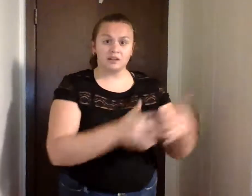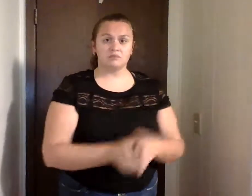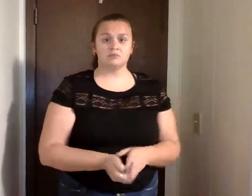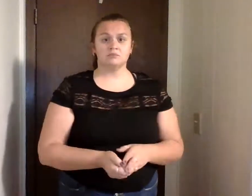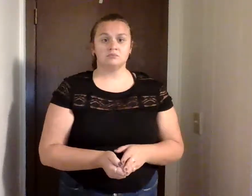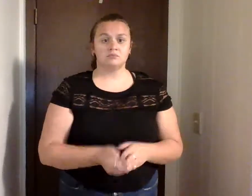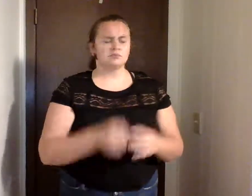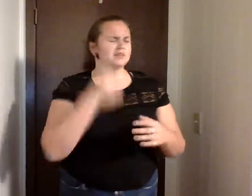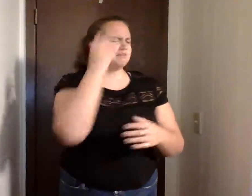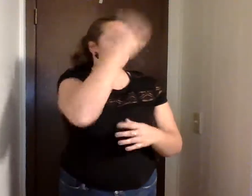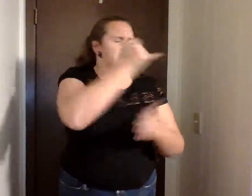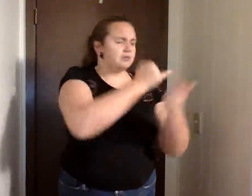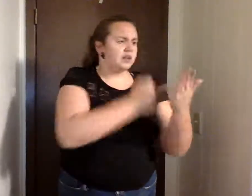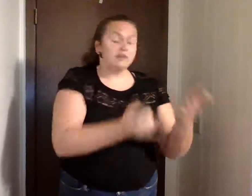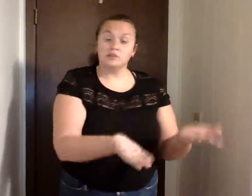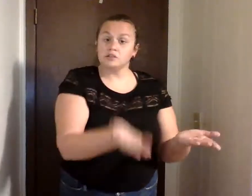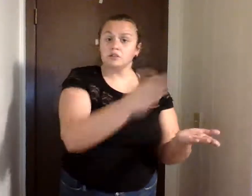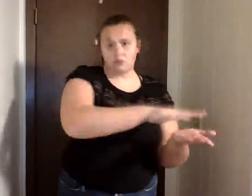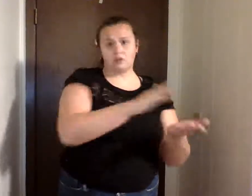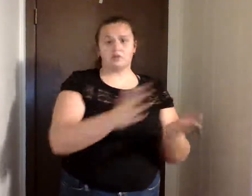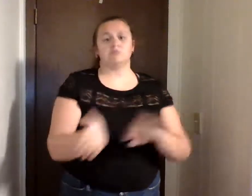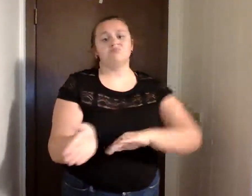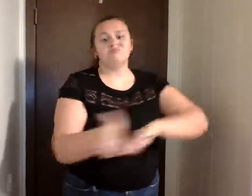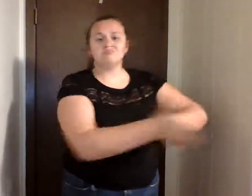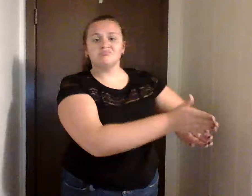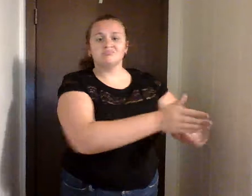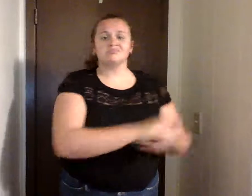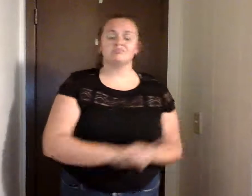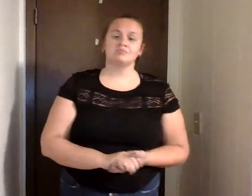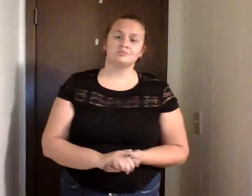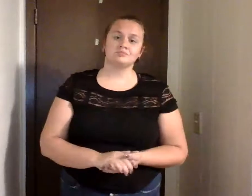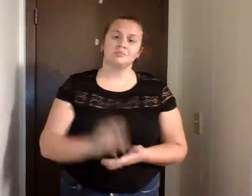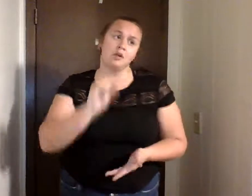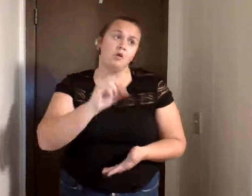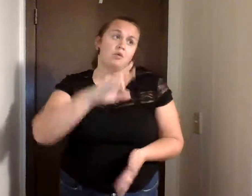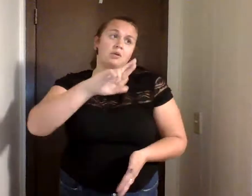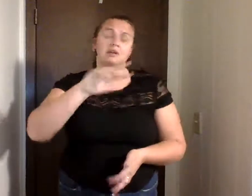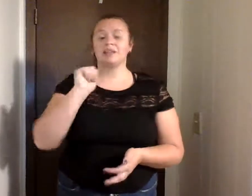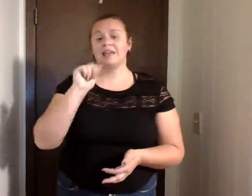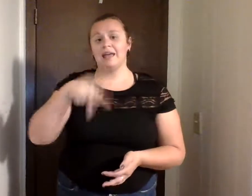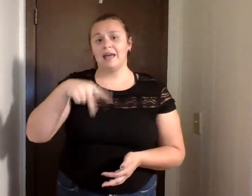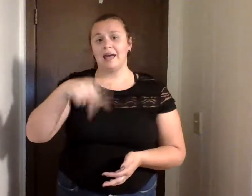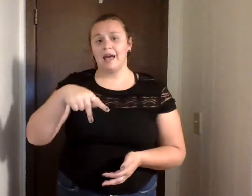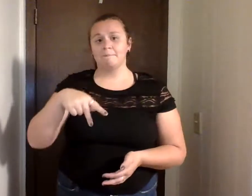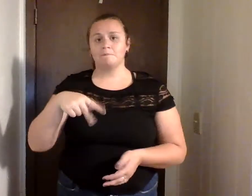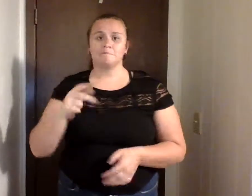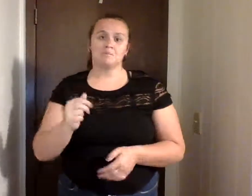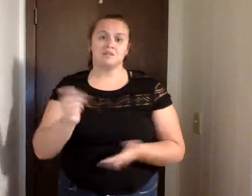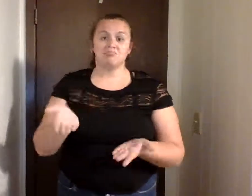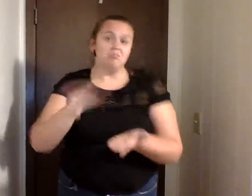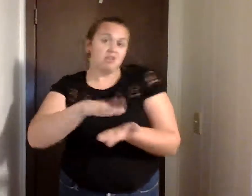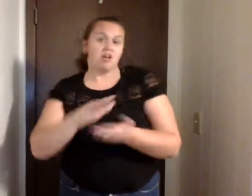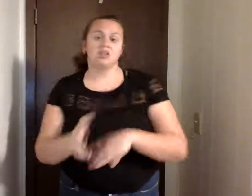These beautiful illustrations are then shut back into the pages of a medical textbook or an app, referenced only when